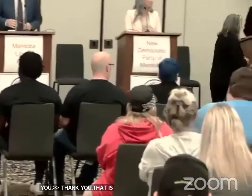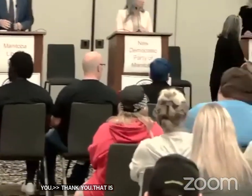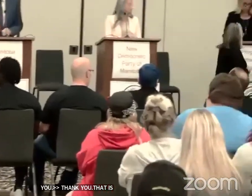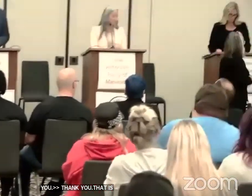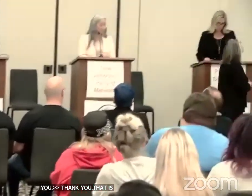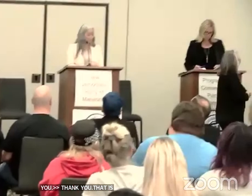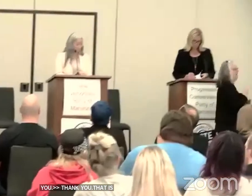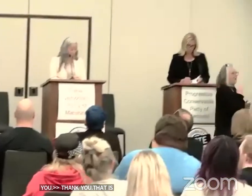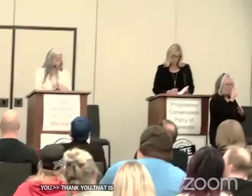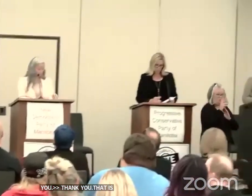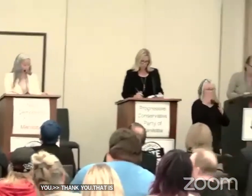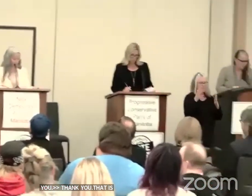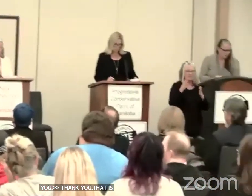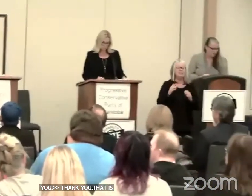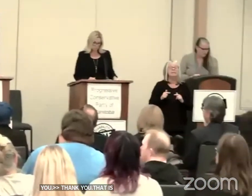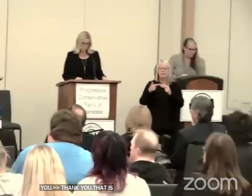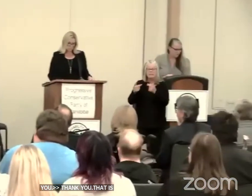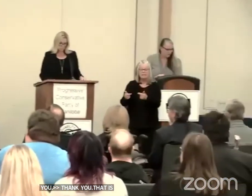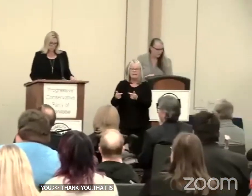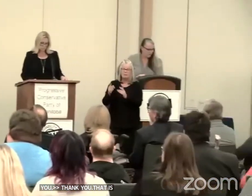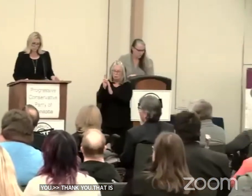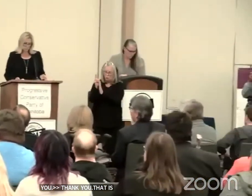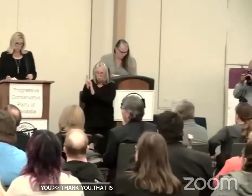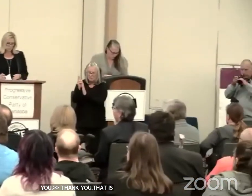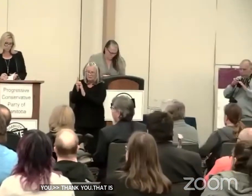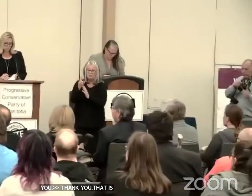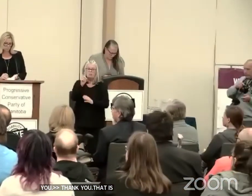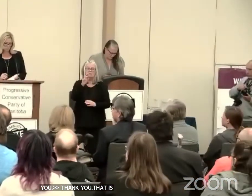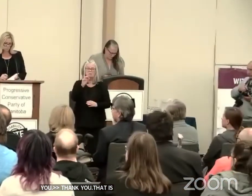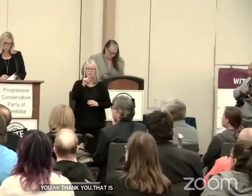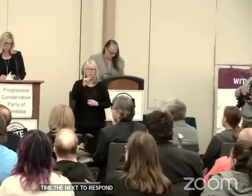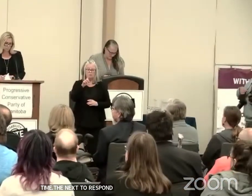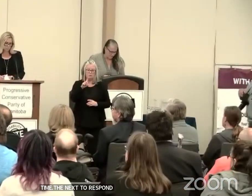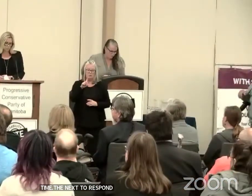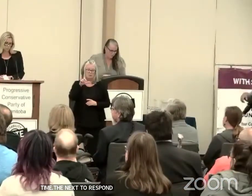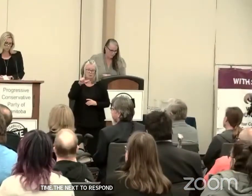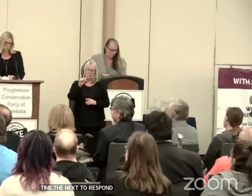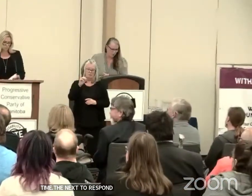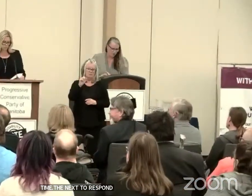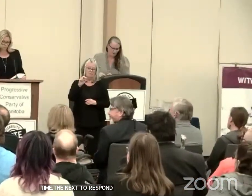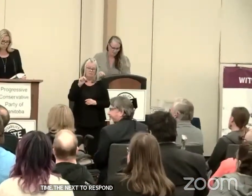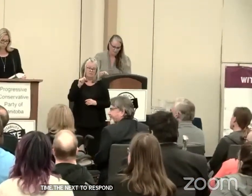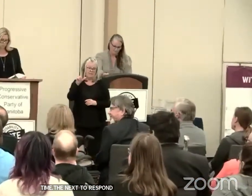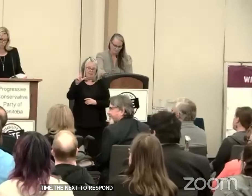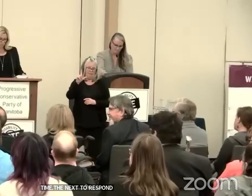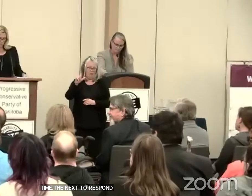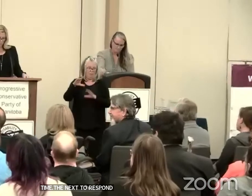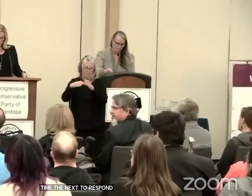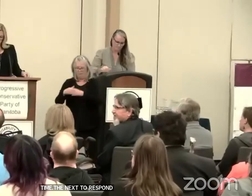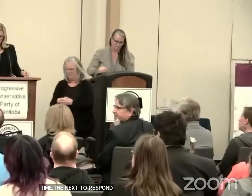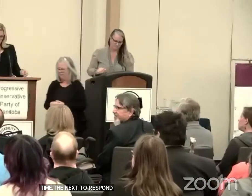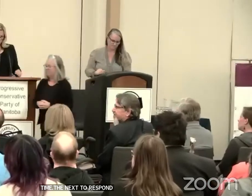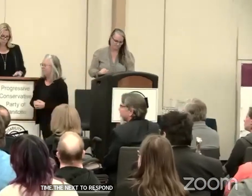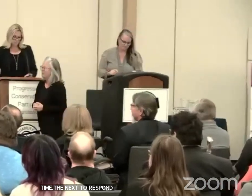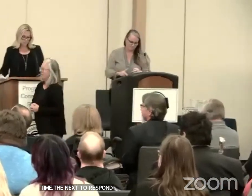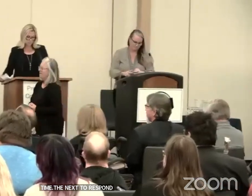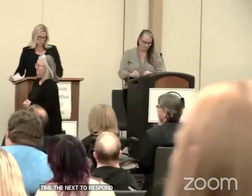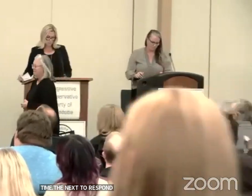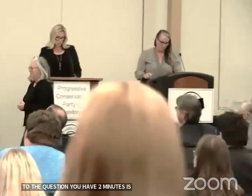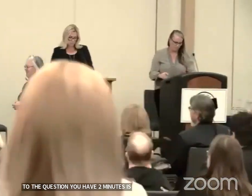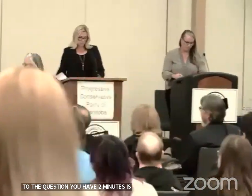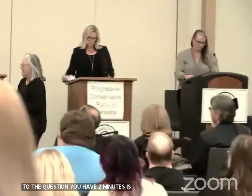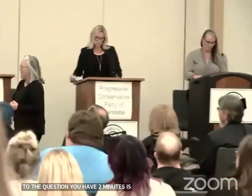The next to respond to the question, you have 2 minutes, is Dougal Lamont of the Manitoba Liberal Party. Yeah, thank you very much.